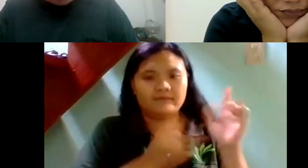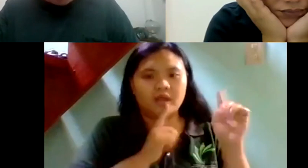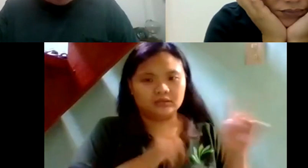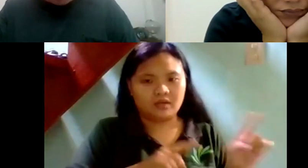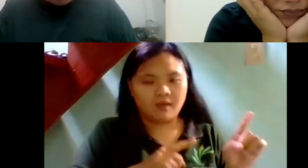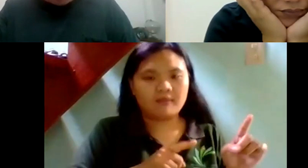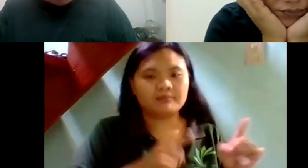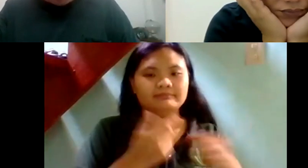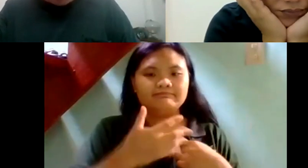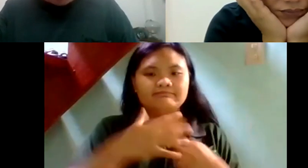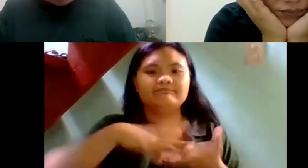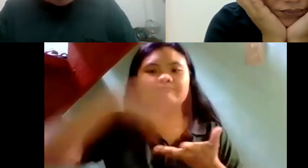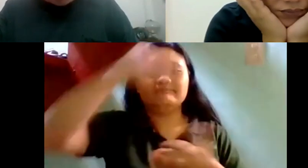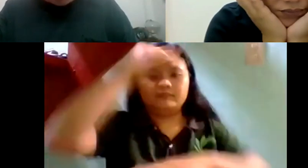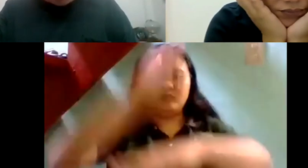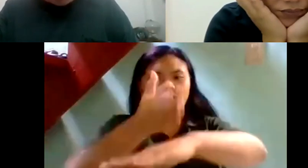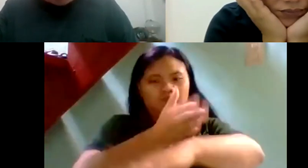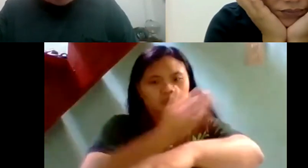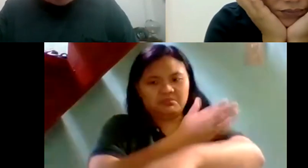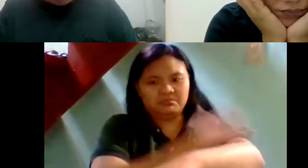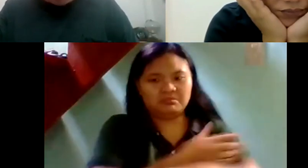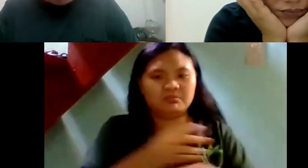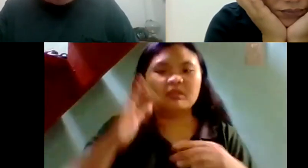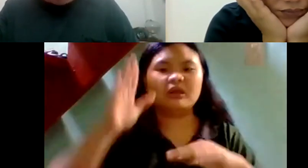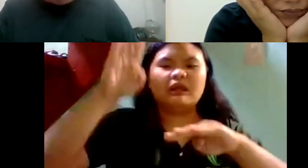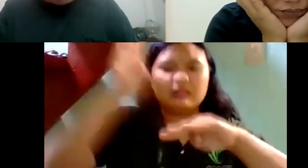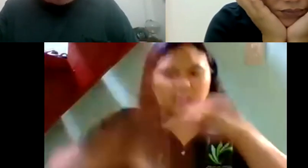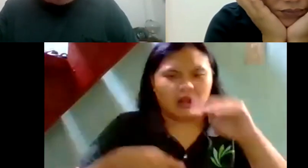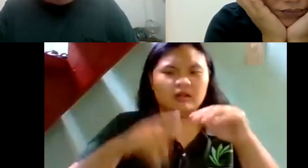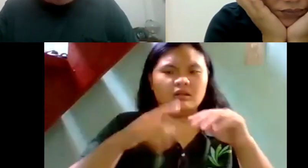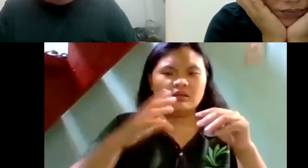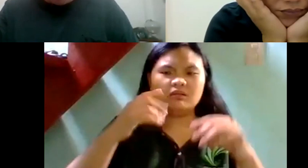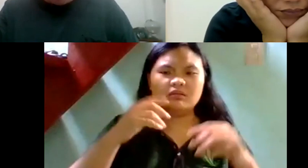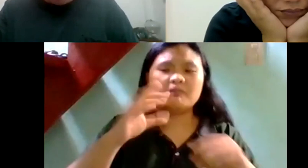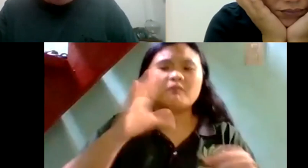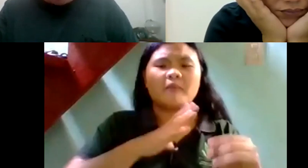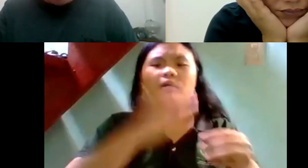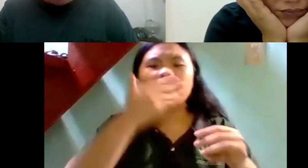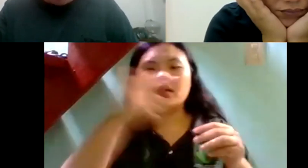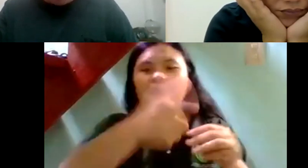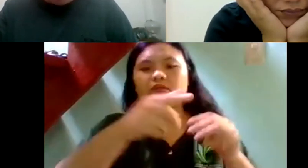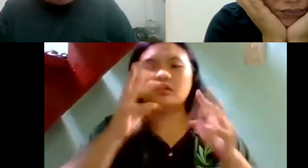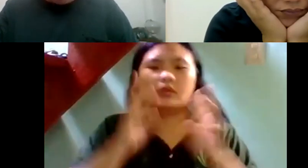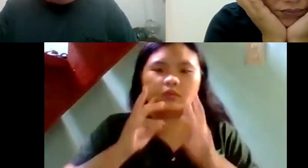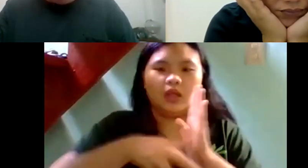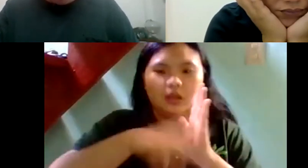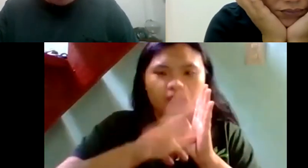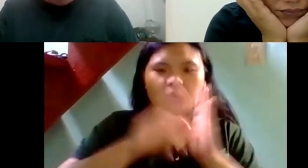us. And then that's when we can have Dr. Woody help us. It's just for our